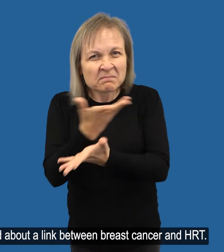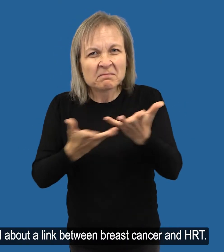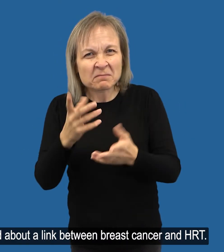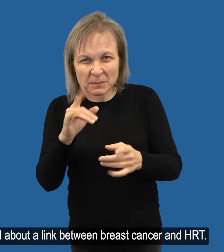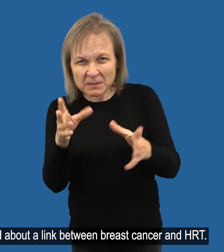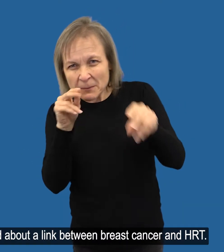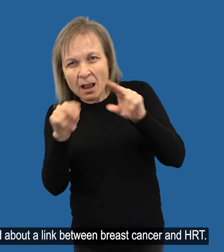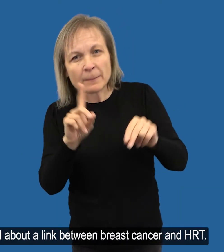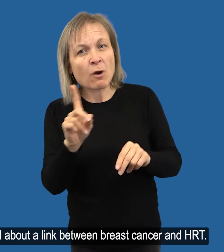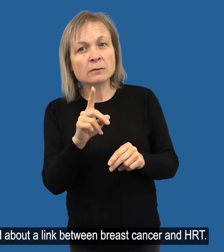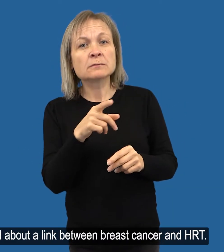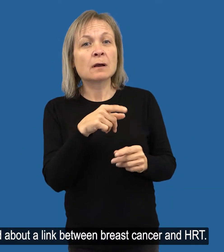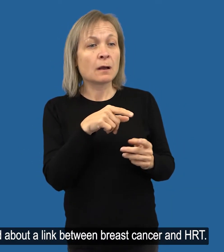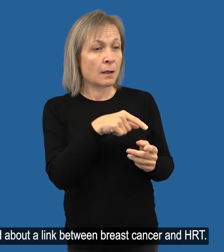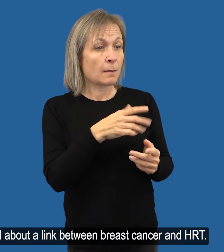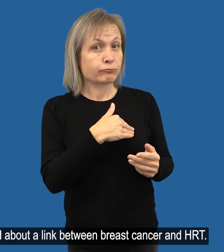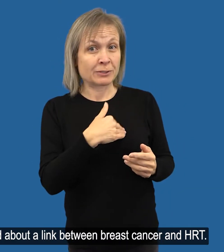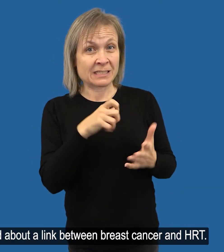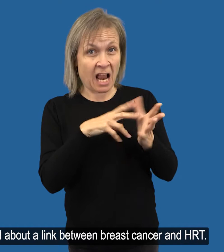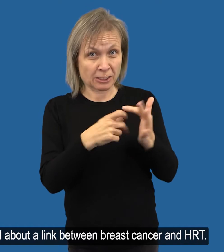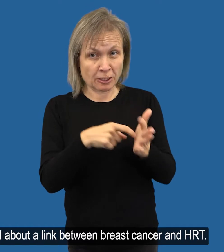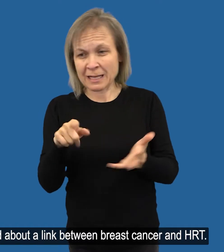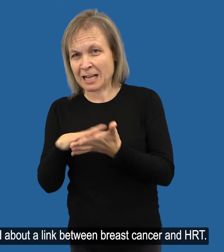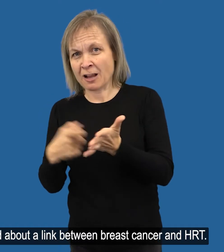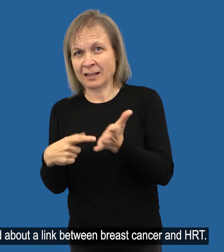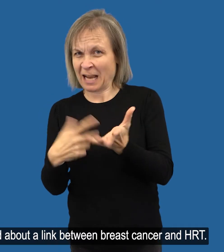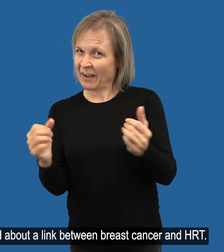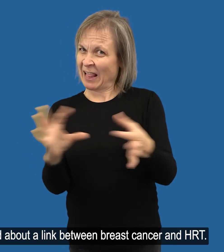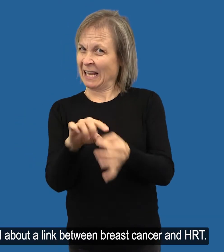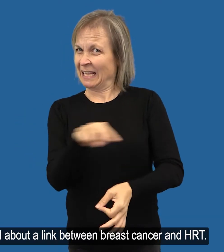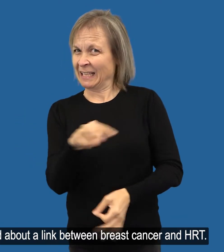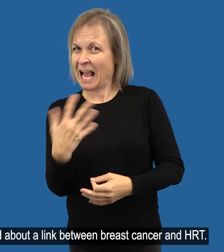You may have heard about a link between breast cancer and HRT.